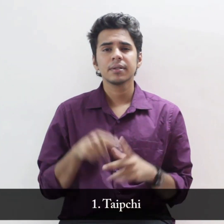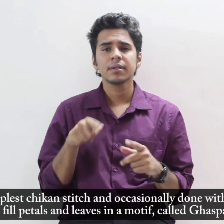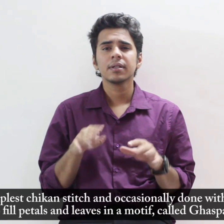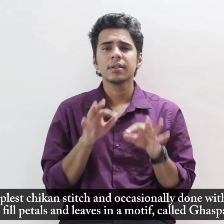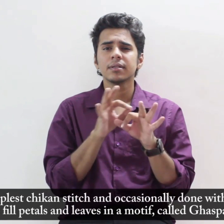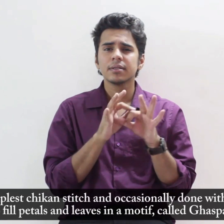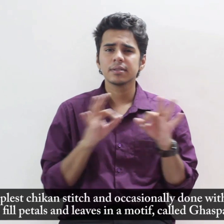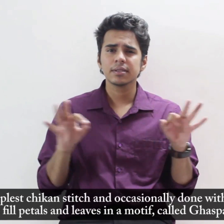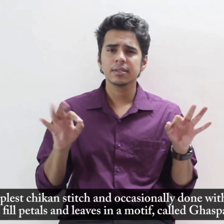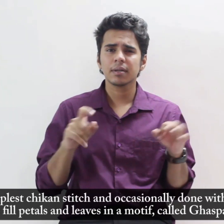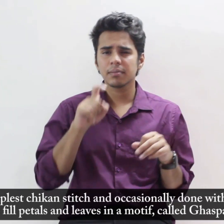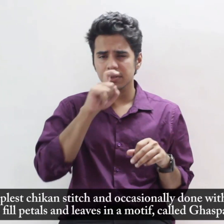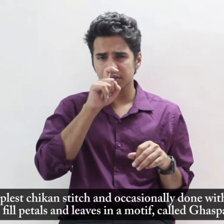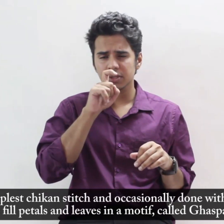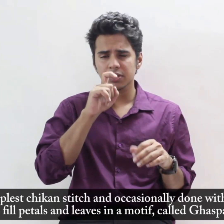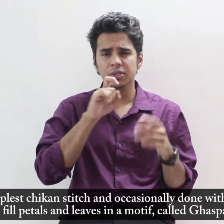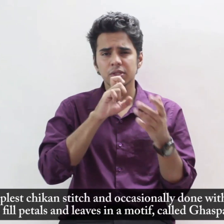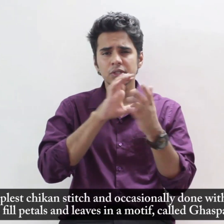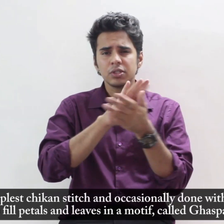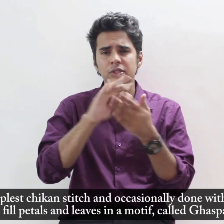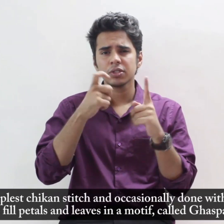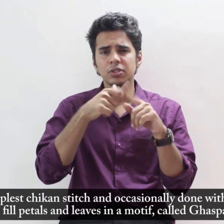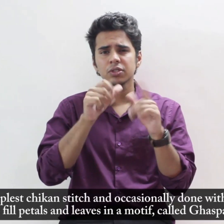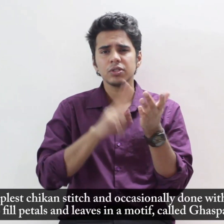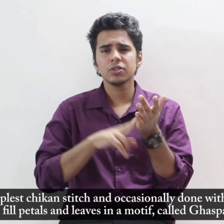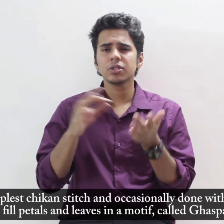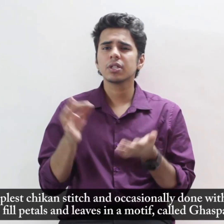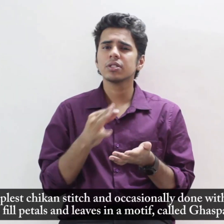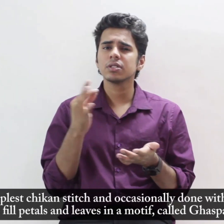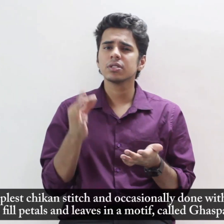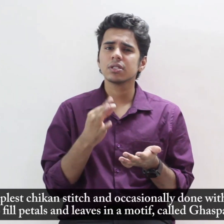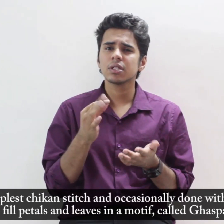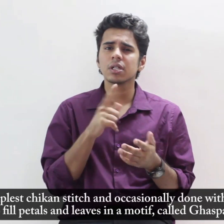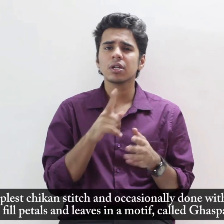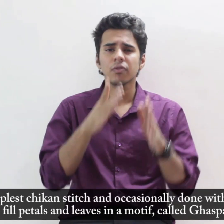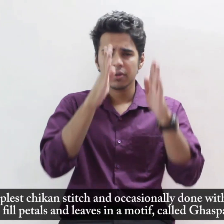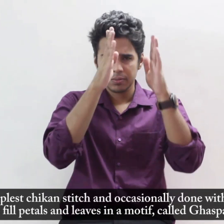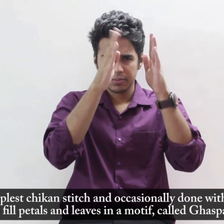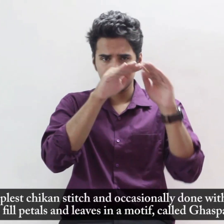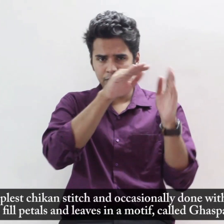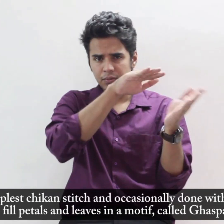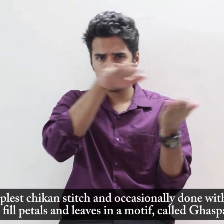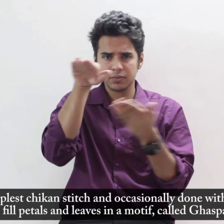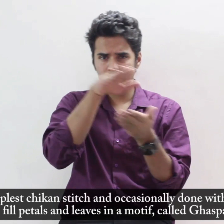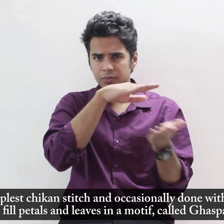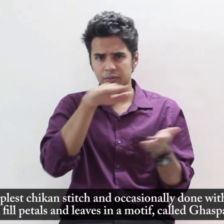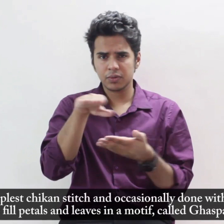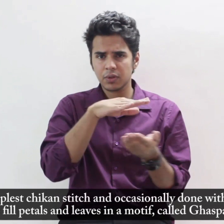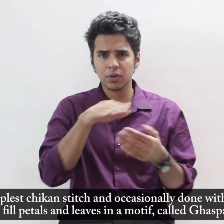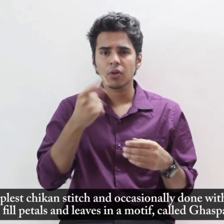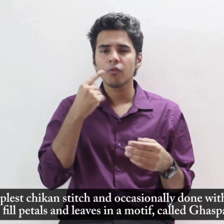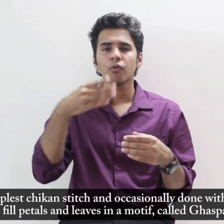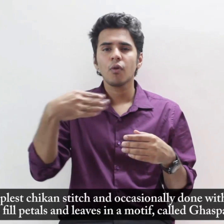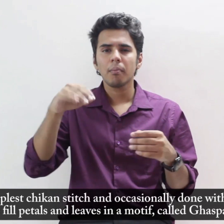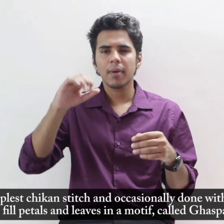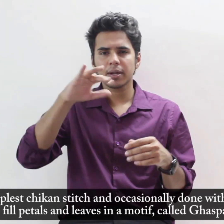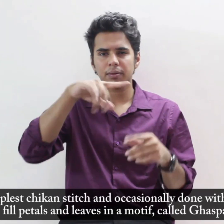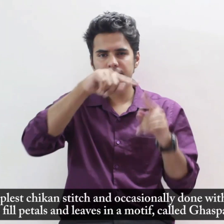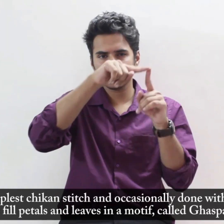This is the simplest chicken stitch and occasionally done within parallel rows to fill petals and leaves in a motif